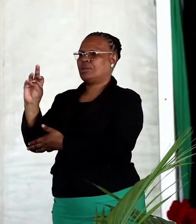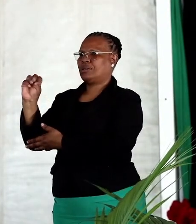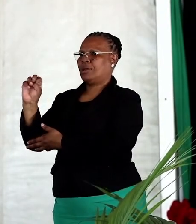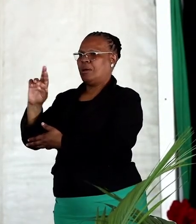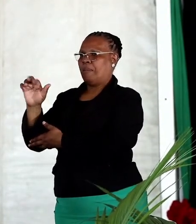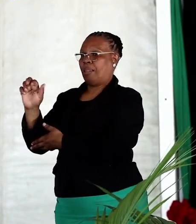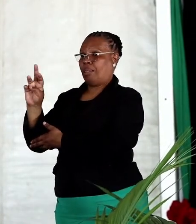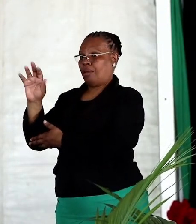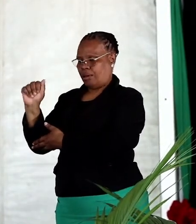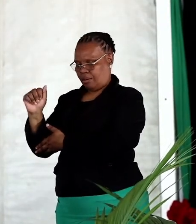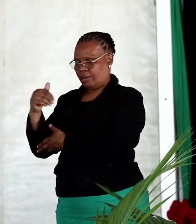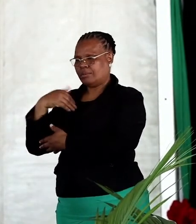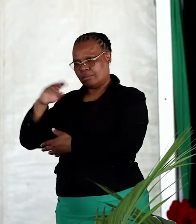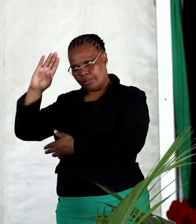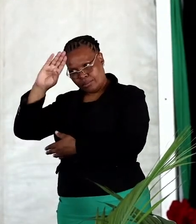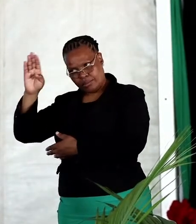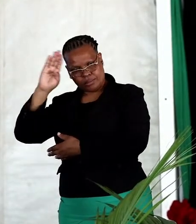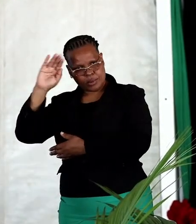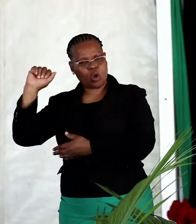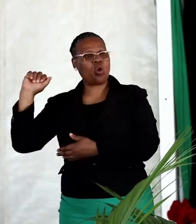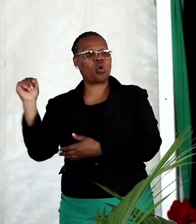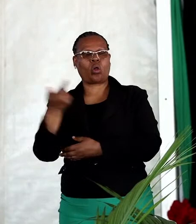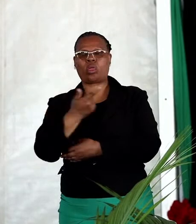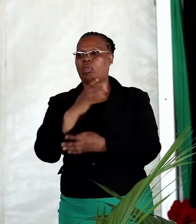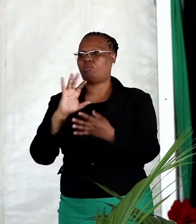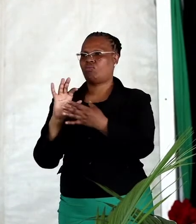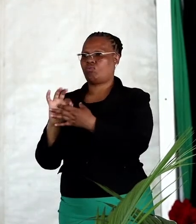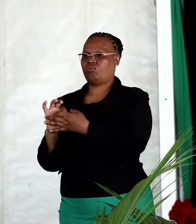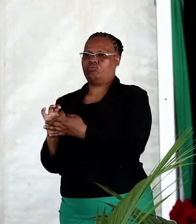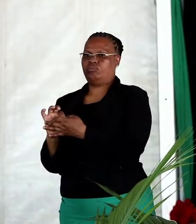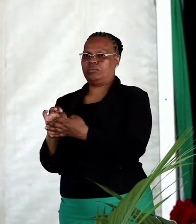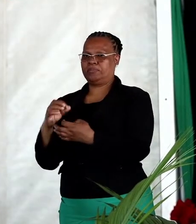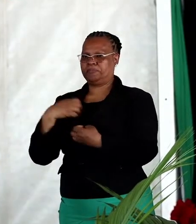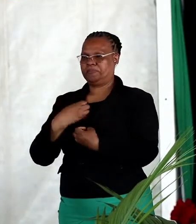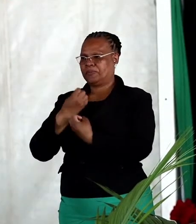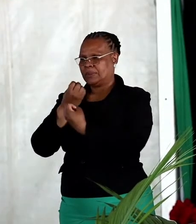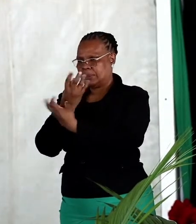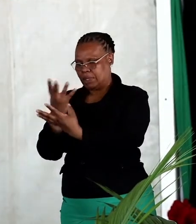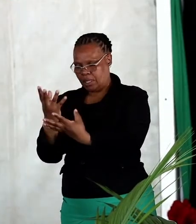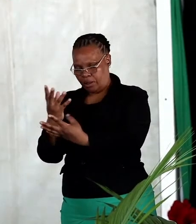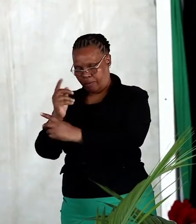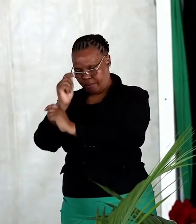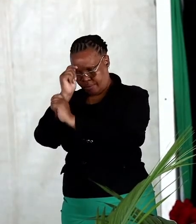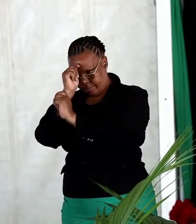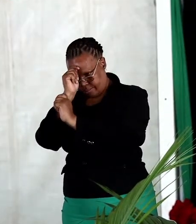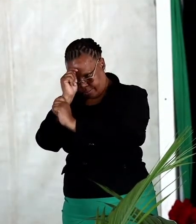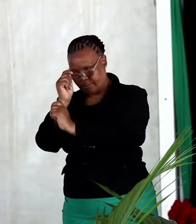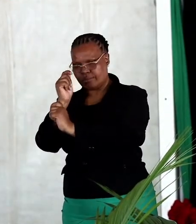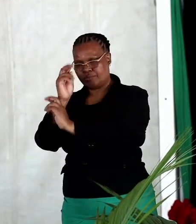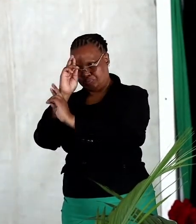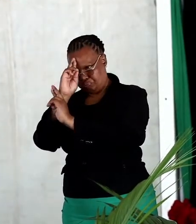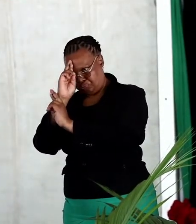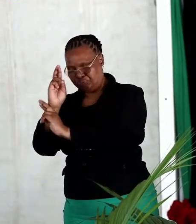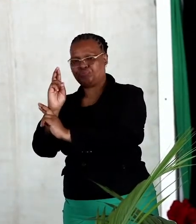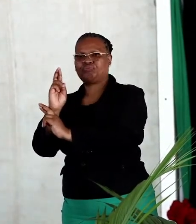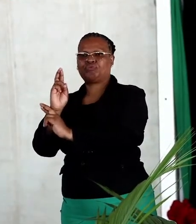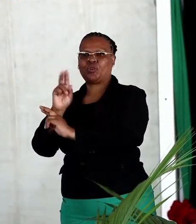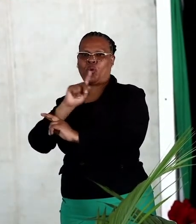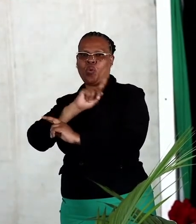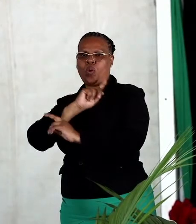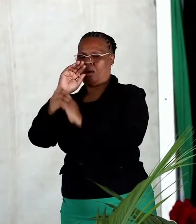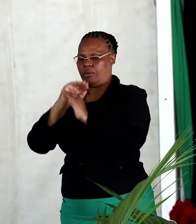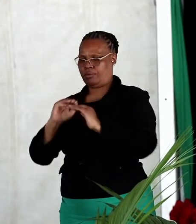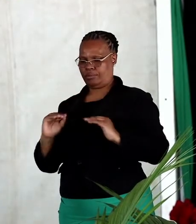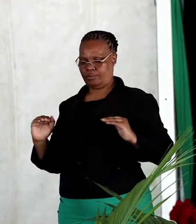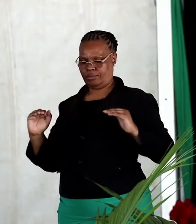ndiyabulisa kumntu wonke lapha endlini torhwana ndinike imbeko apho ifanele ngokokulingana